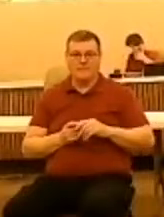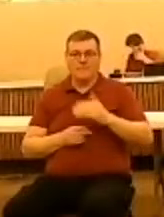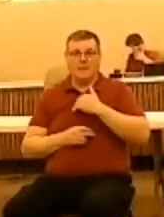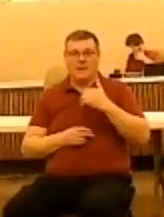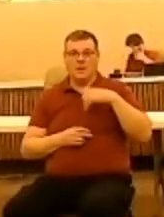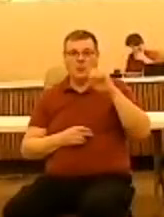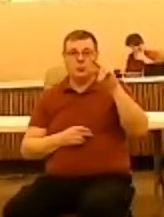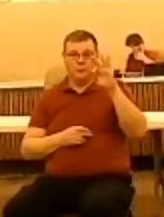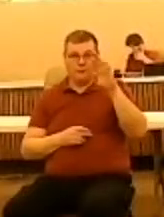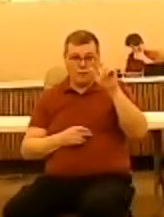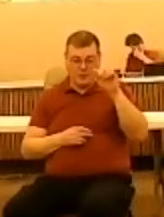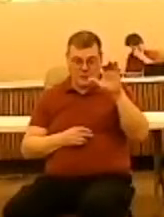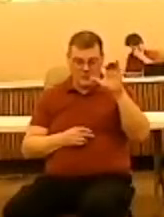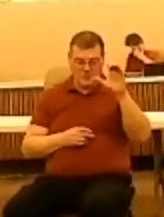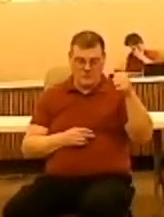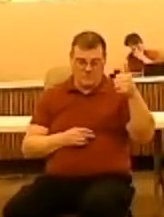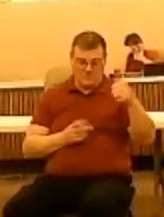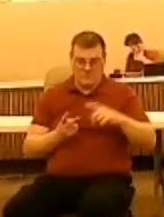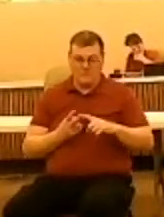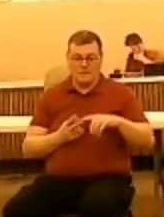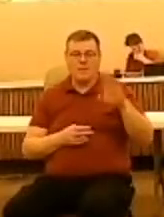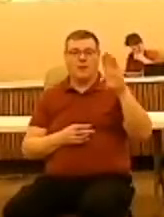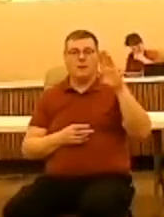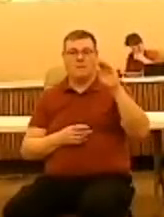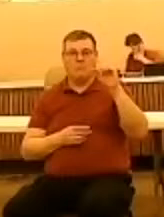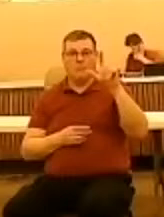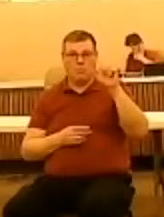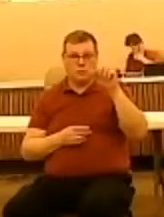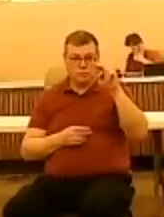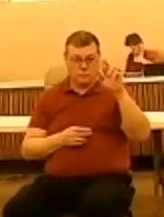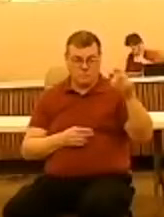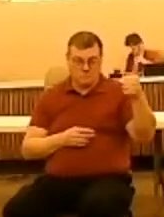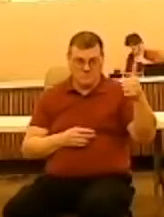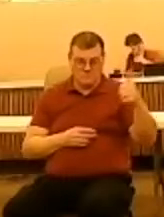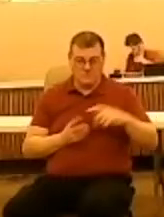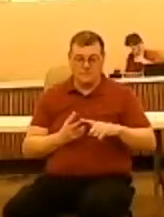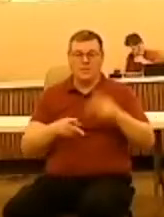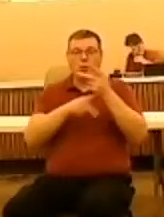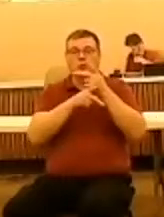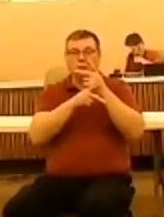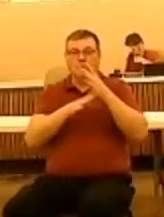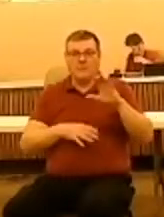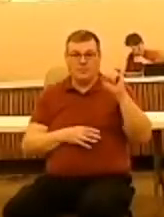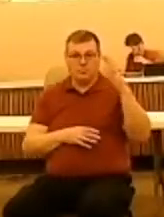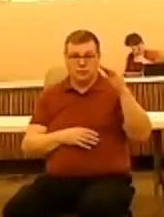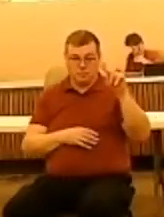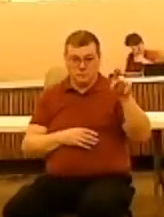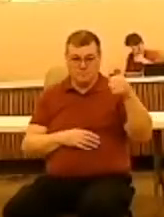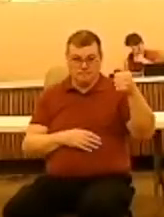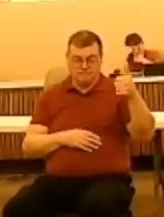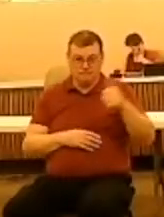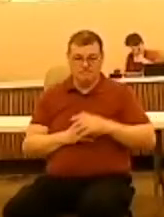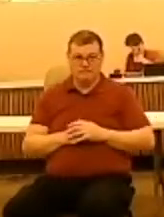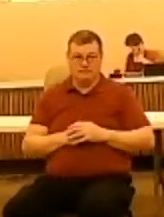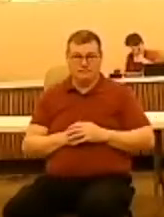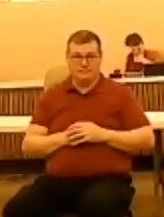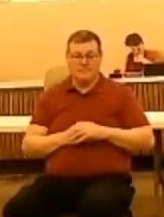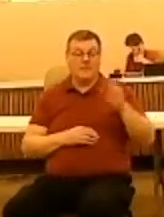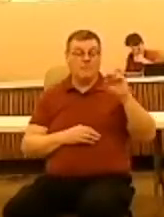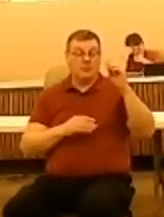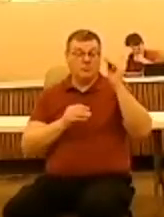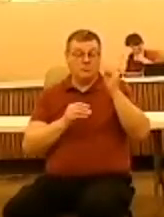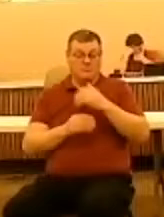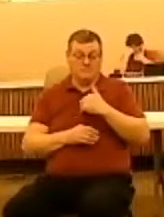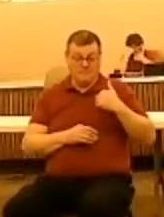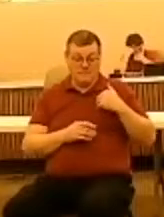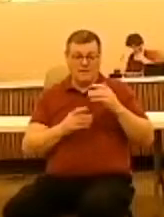Safranek, Aye. Councilmember Bolsner, Aye. Supervisor Schultz. Aye. Mr. Supervisor, fellow town